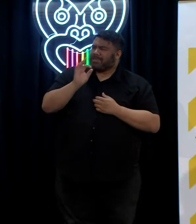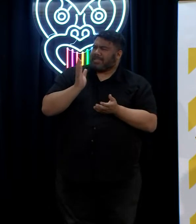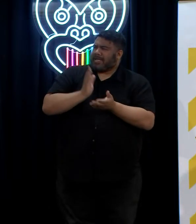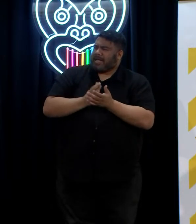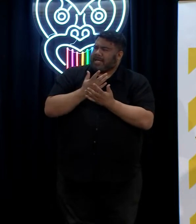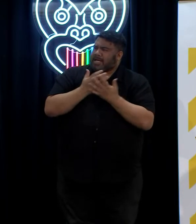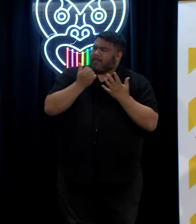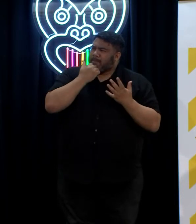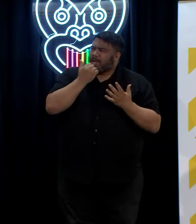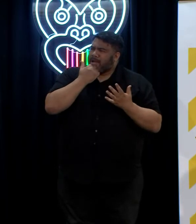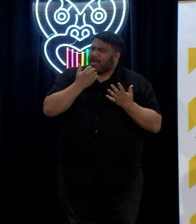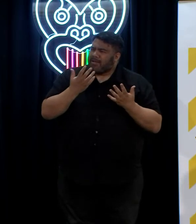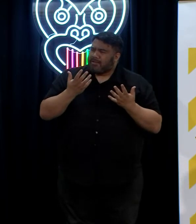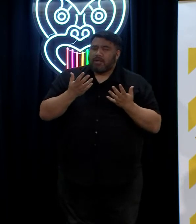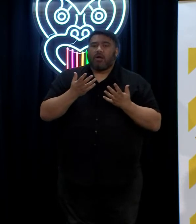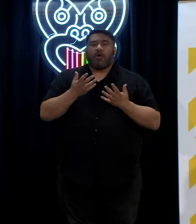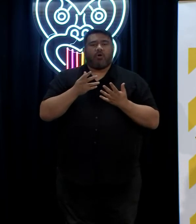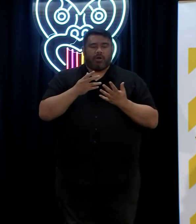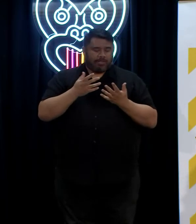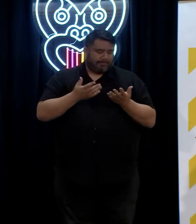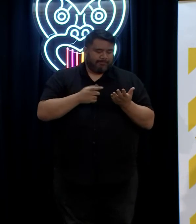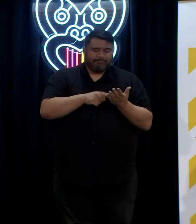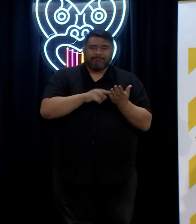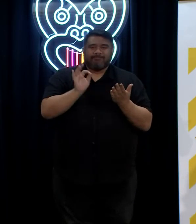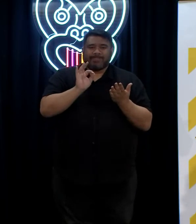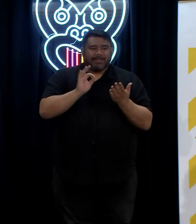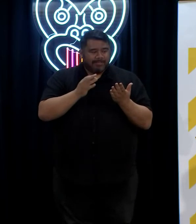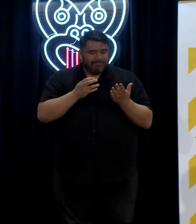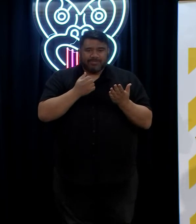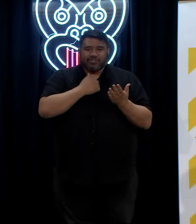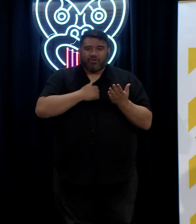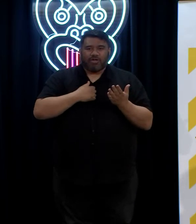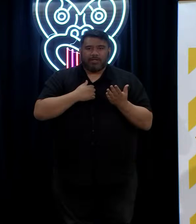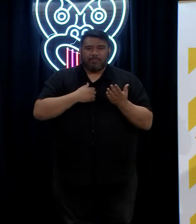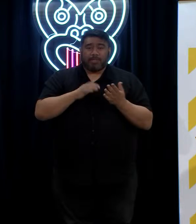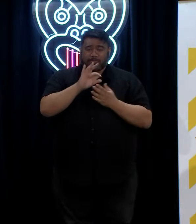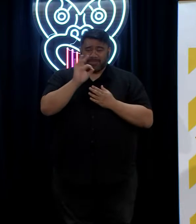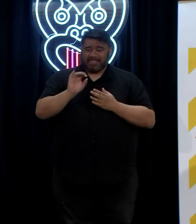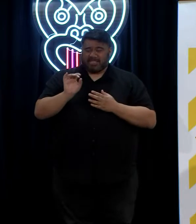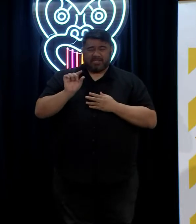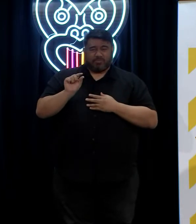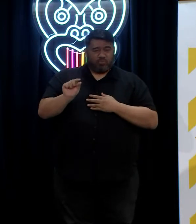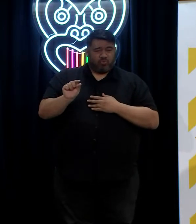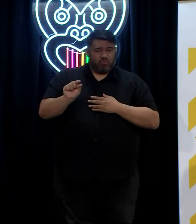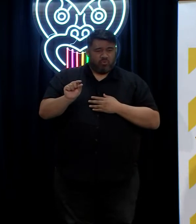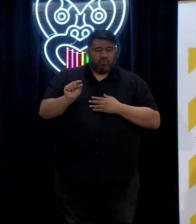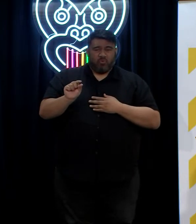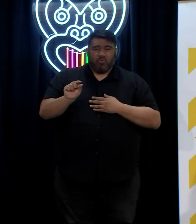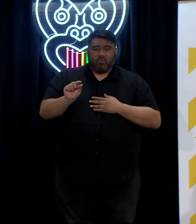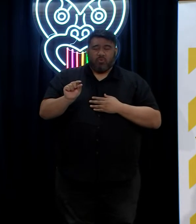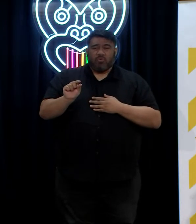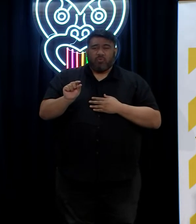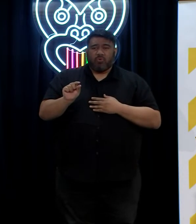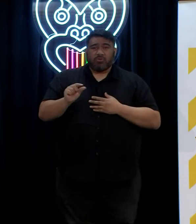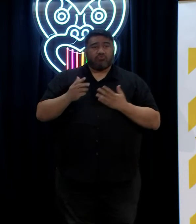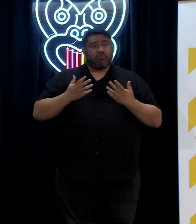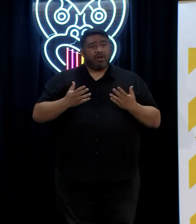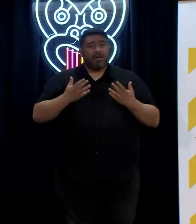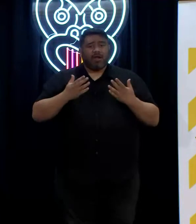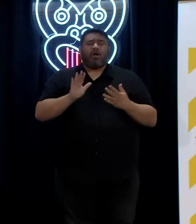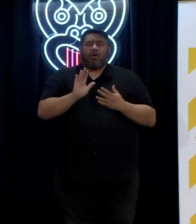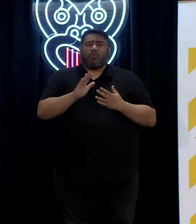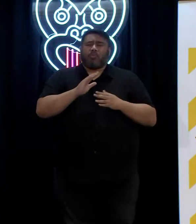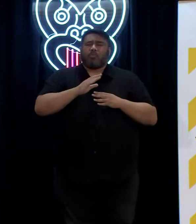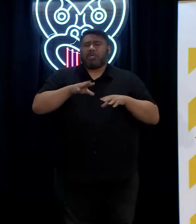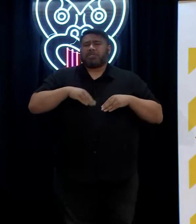don't have the total number, Benedict, but it's a relatively small percentage. And as I say, I think on the first day of this, we're wanting it to bed in. I